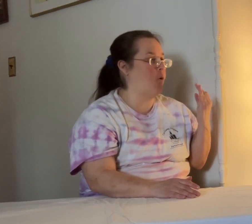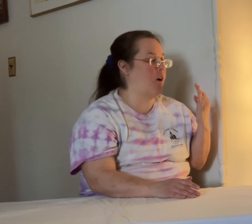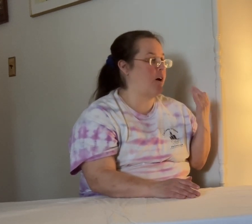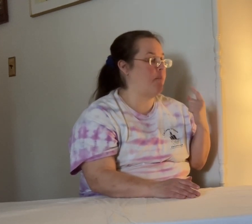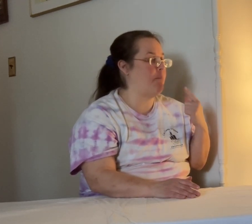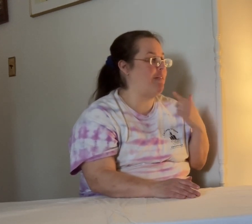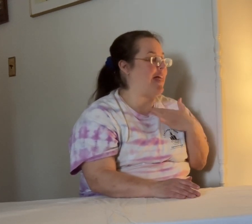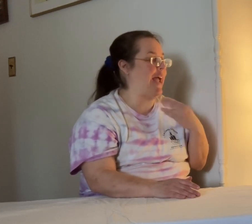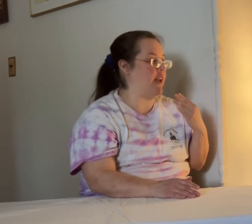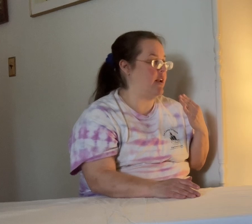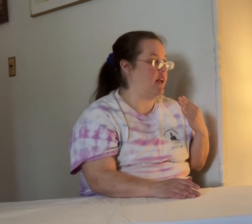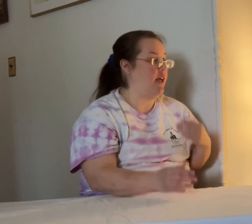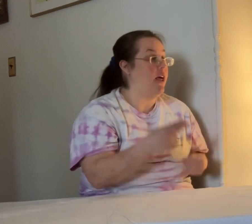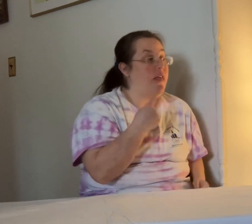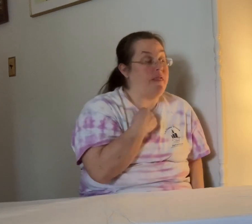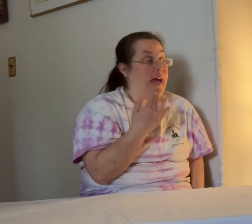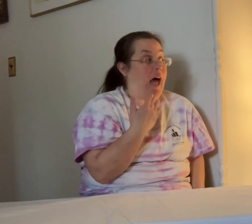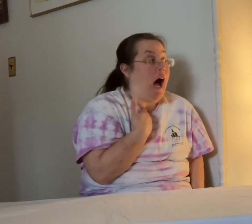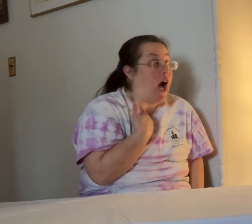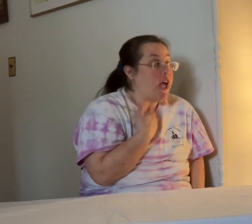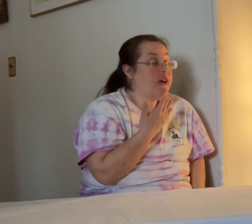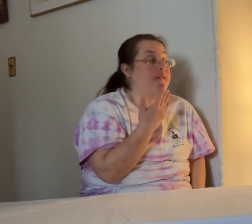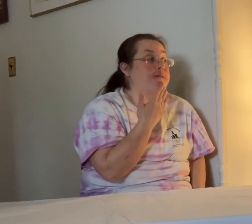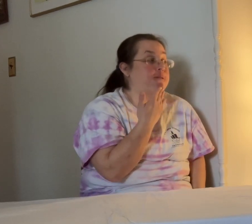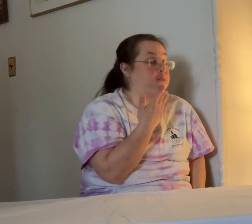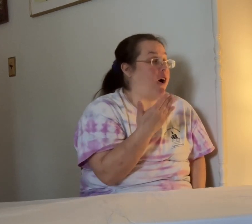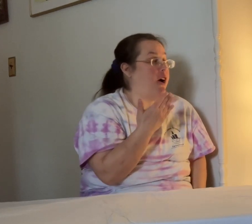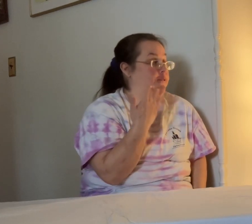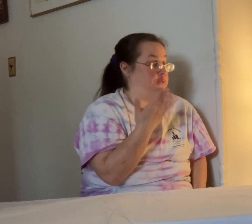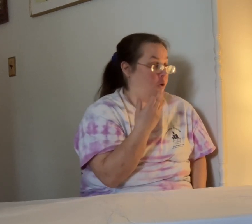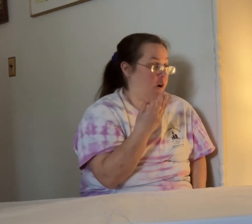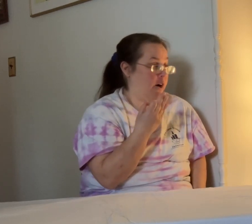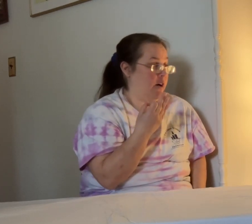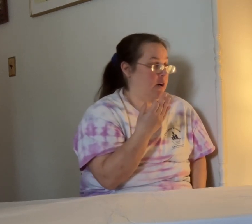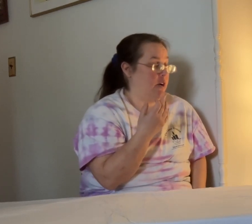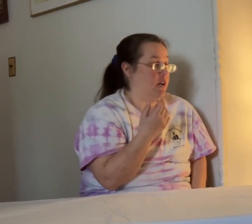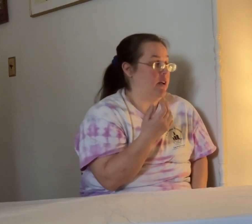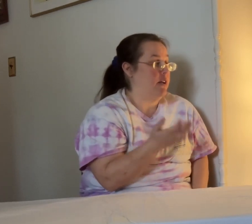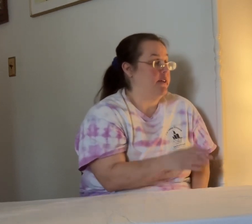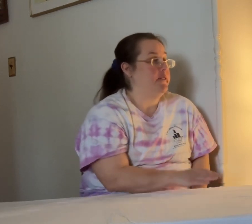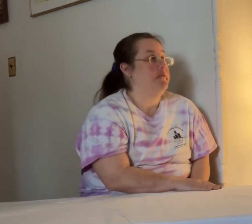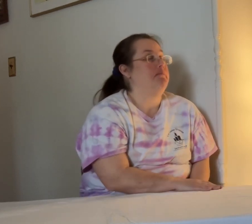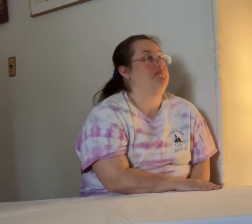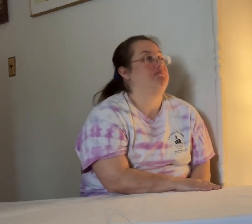504 plan that I fought for.